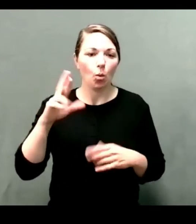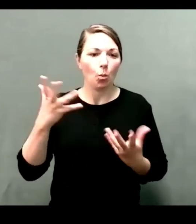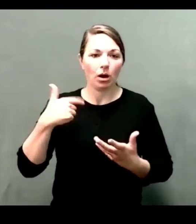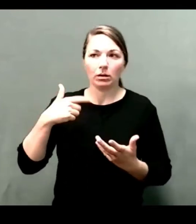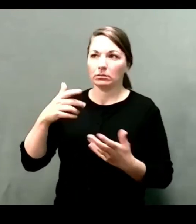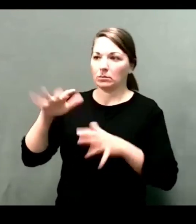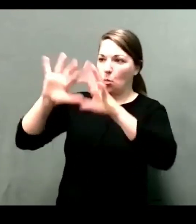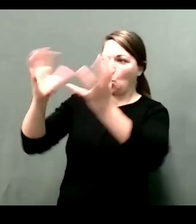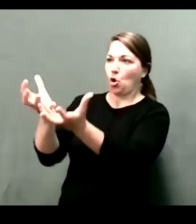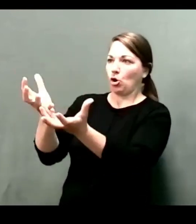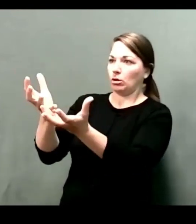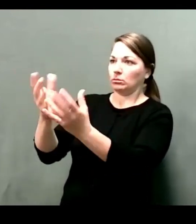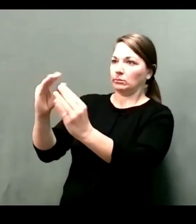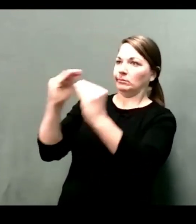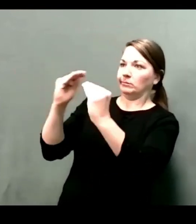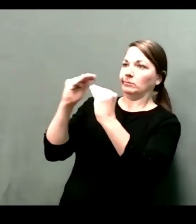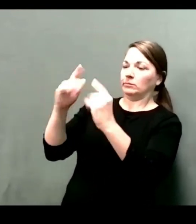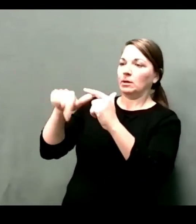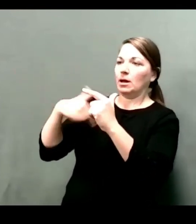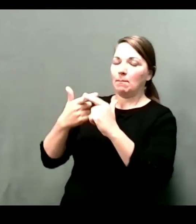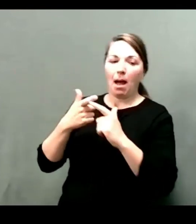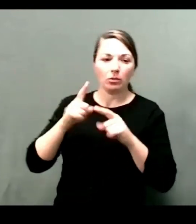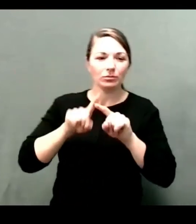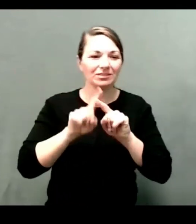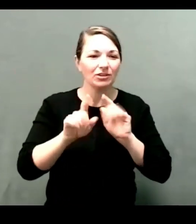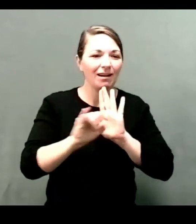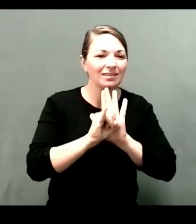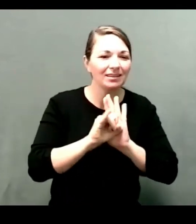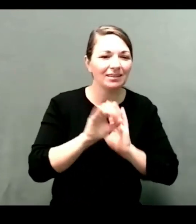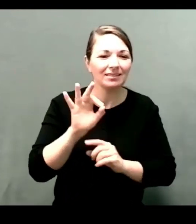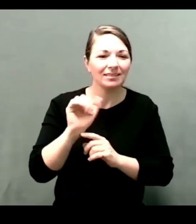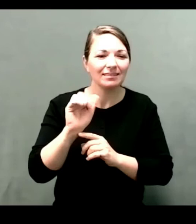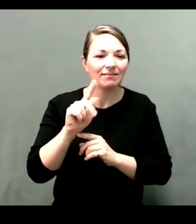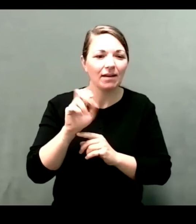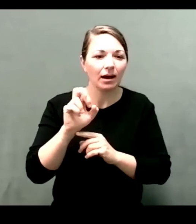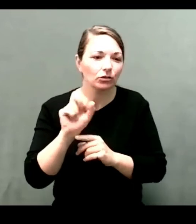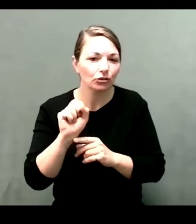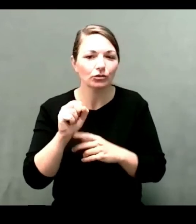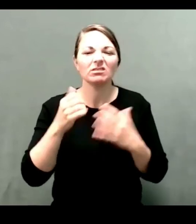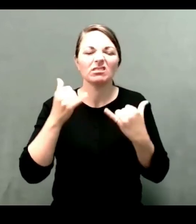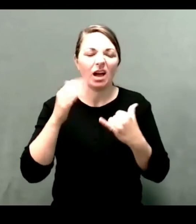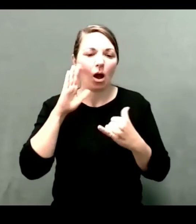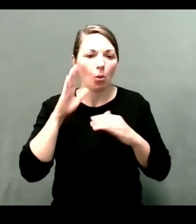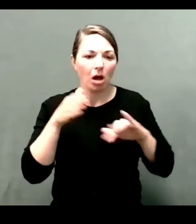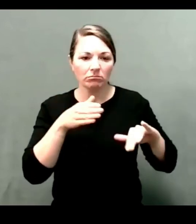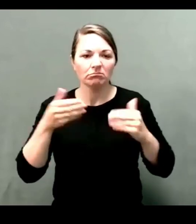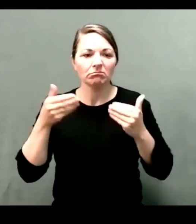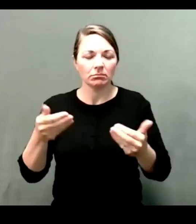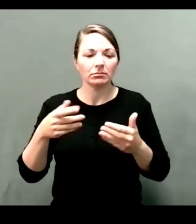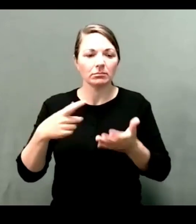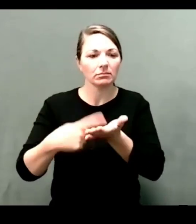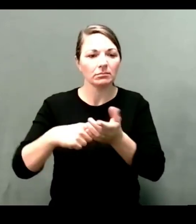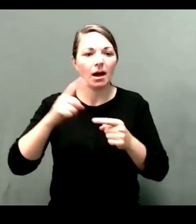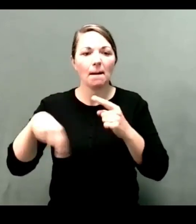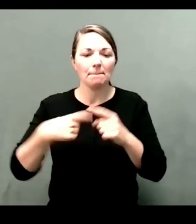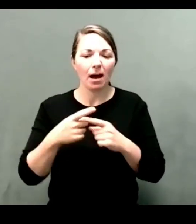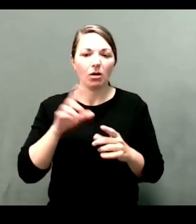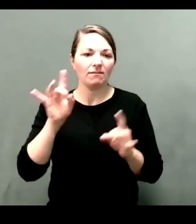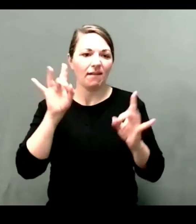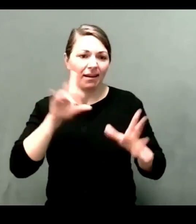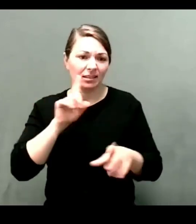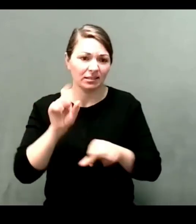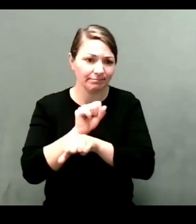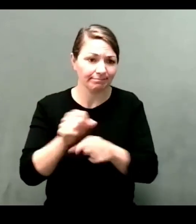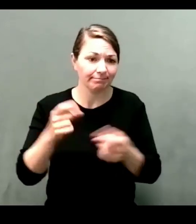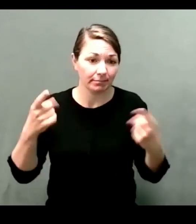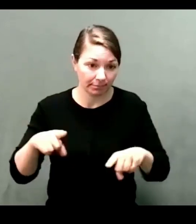identity factors, we're going to spend a little bit of time thinking about the violence or abuse that actually occurred in the case example that you've chosen. So up here,